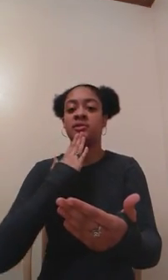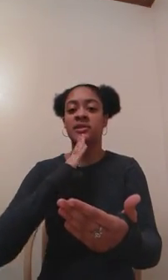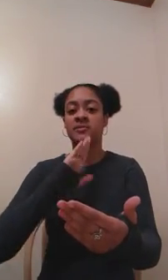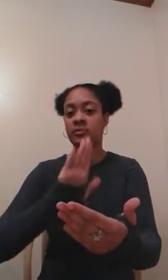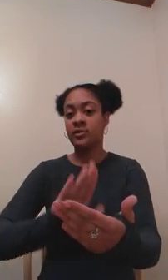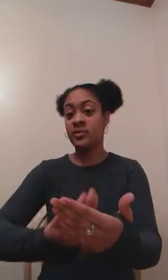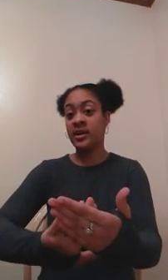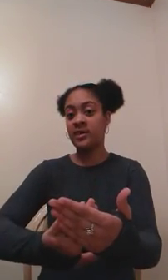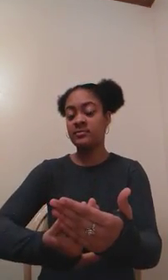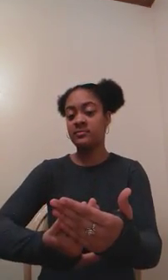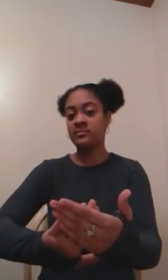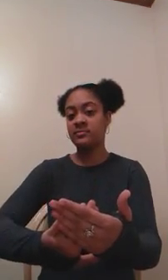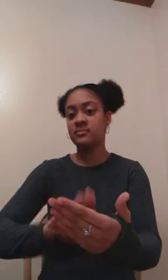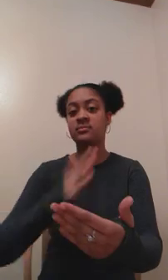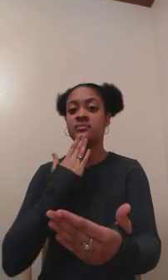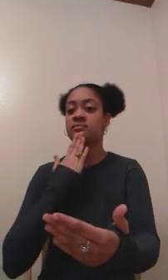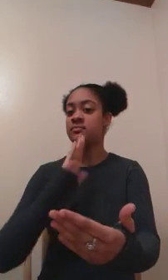this for the word bad.